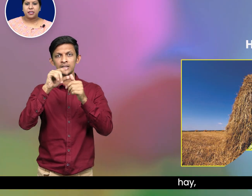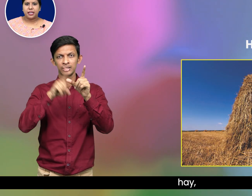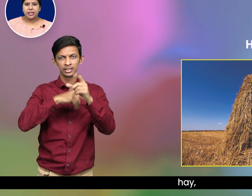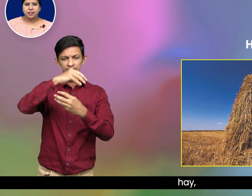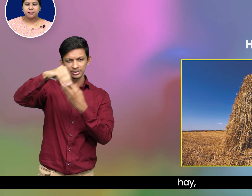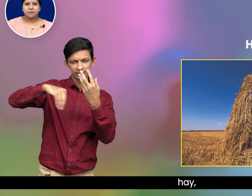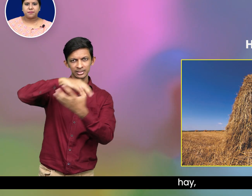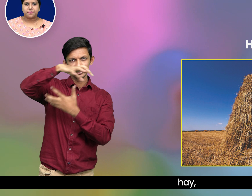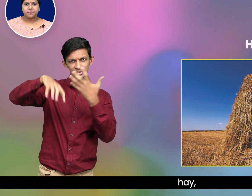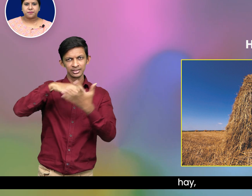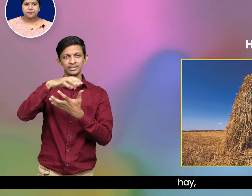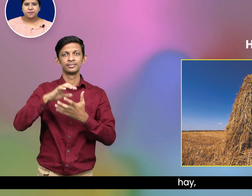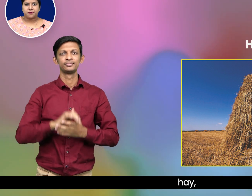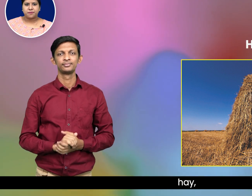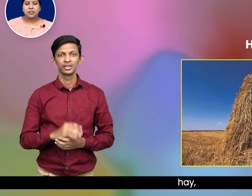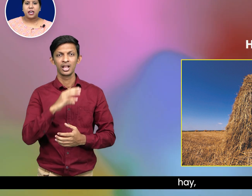hay